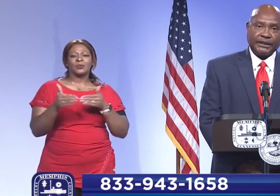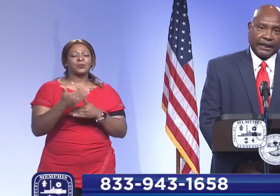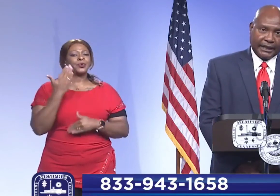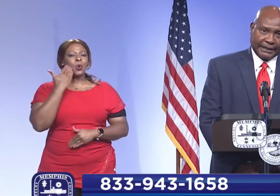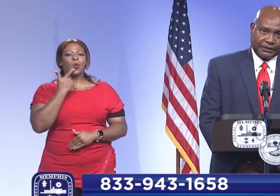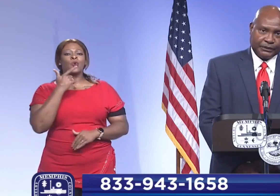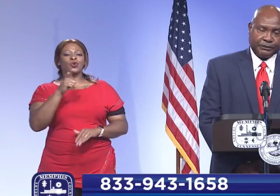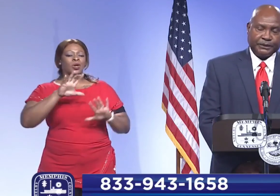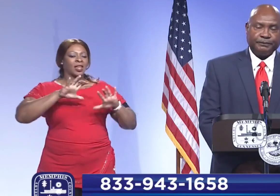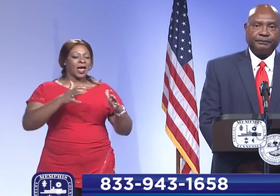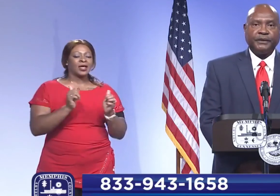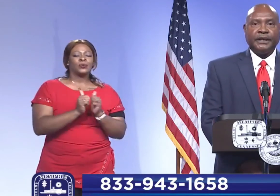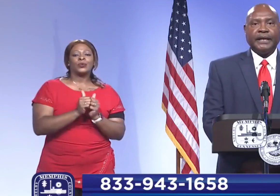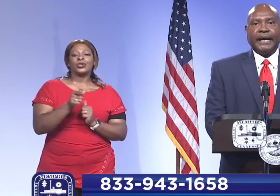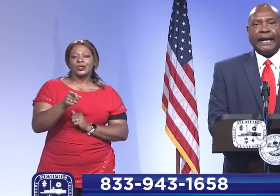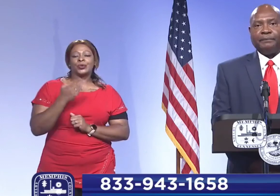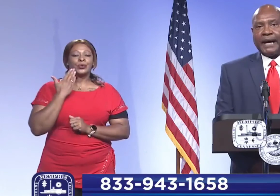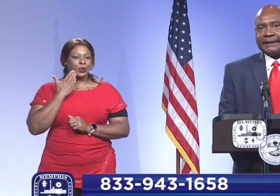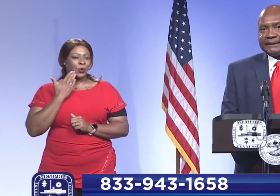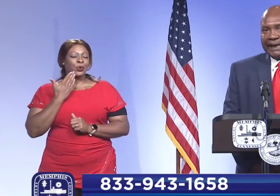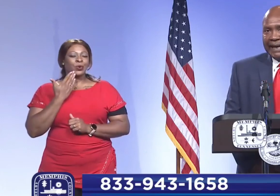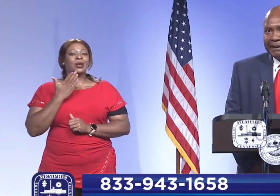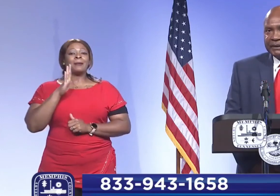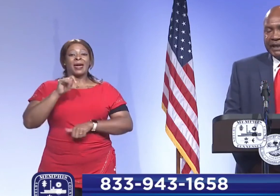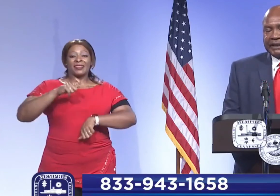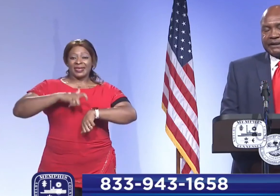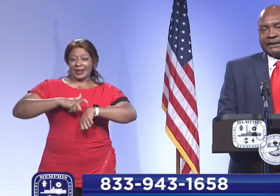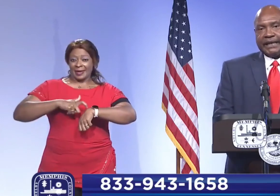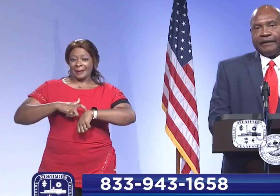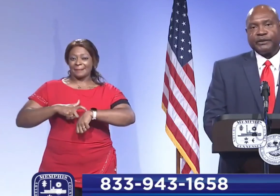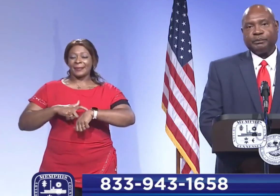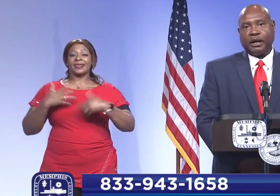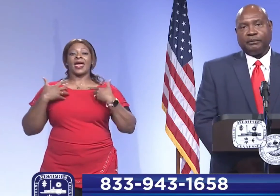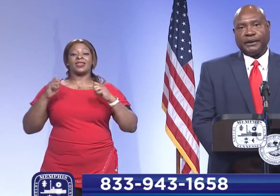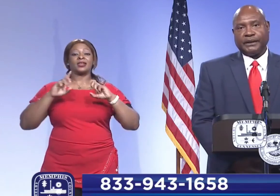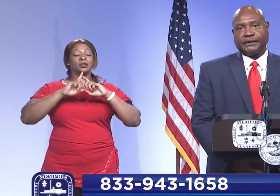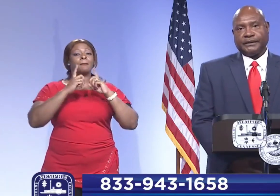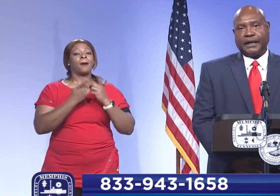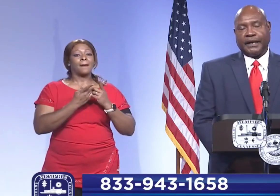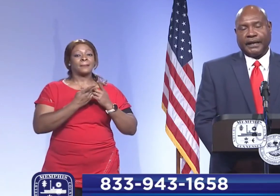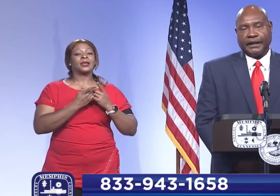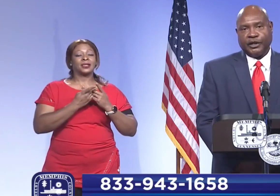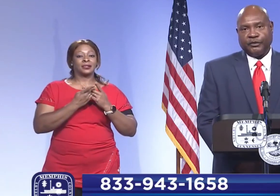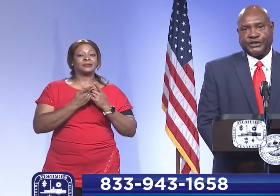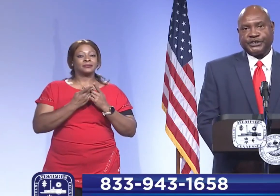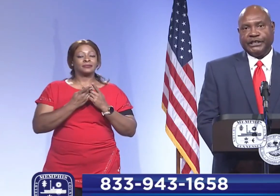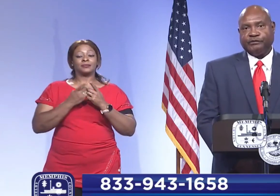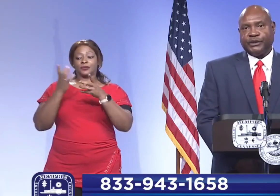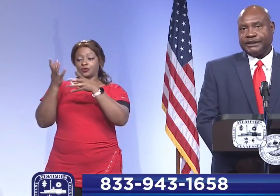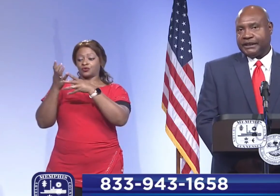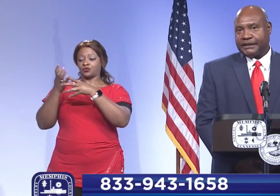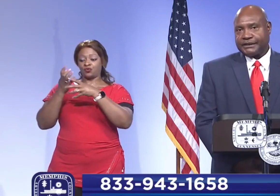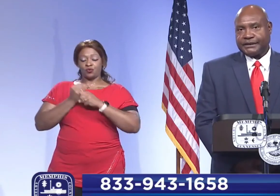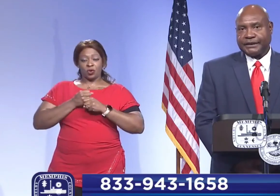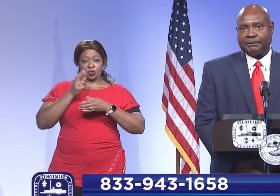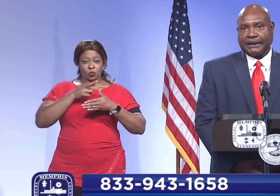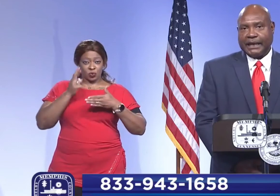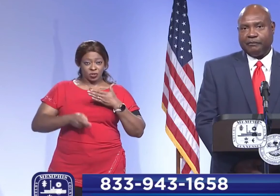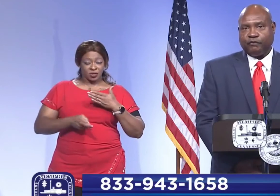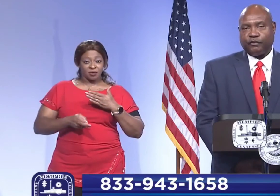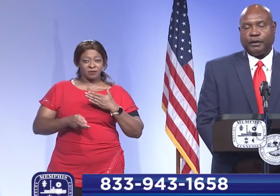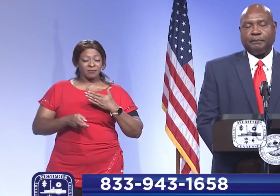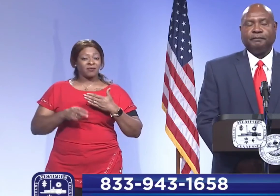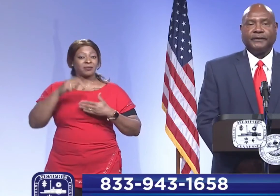in the classrooms. And by the time that the health department receive results